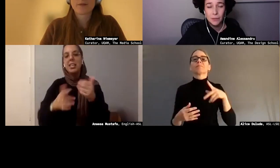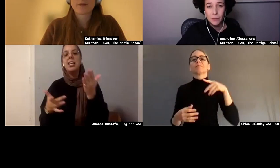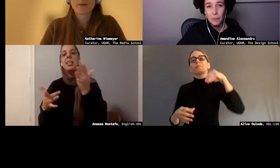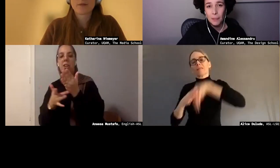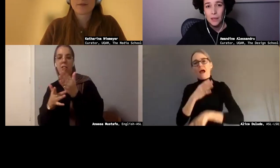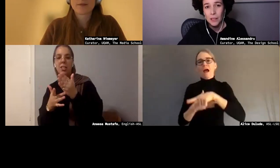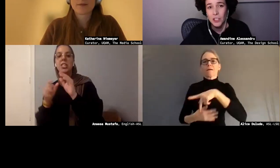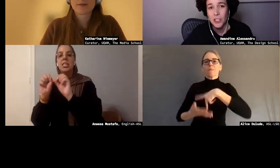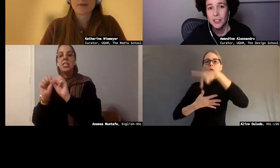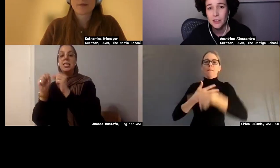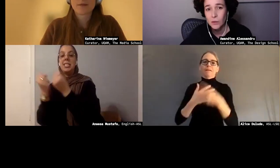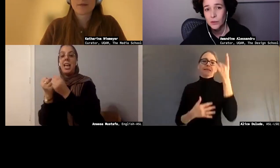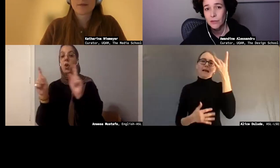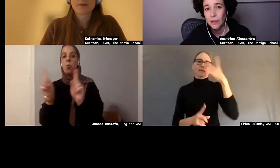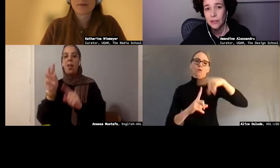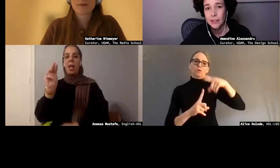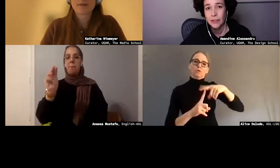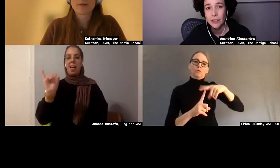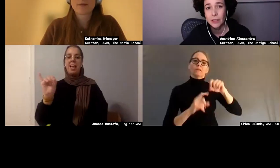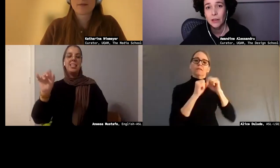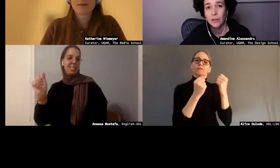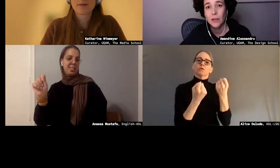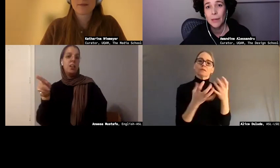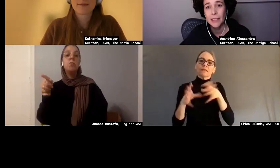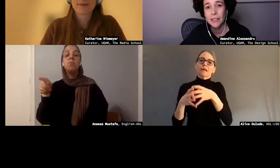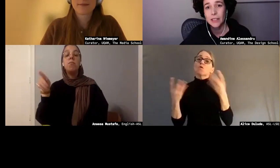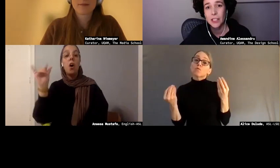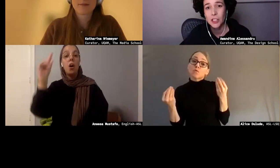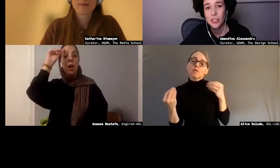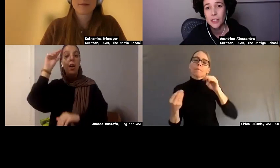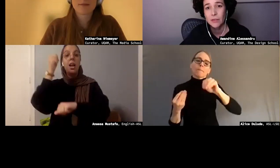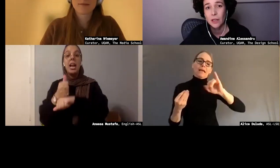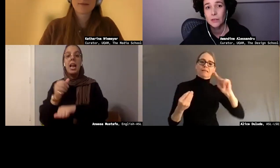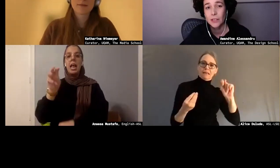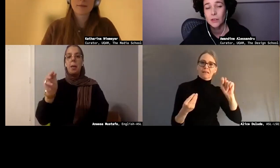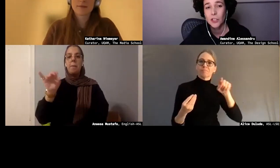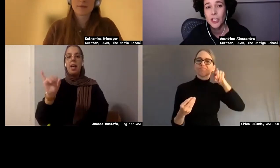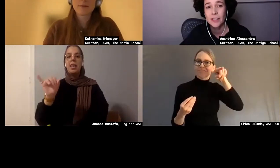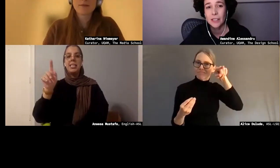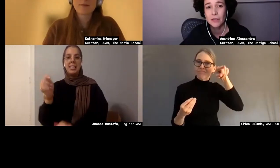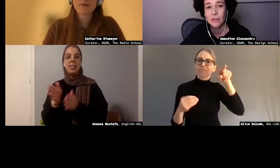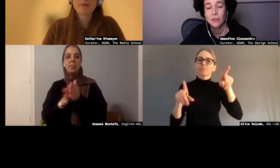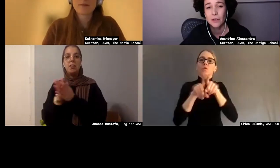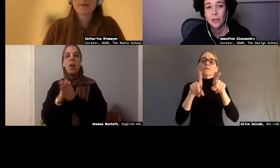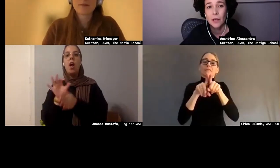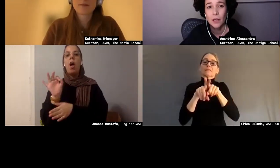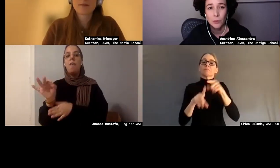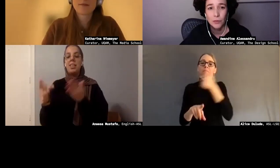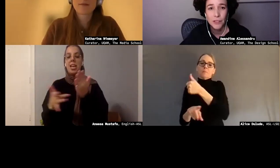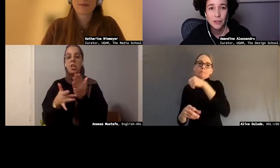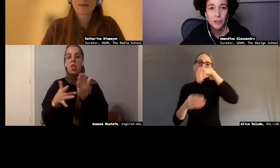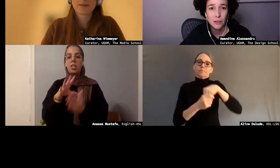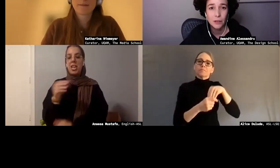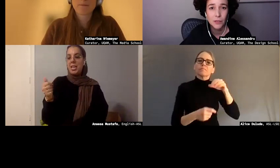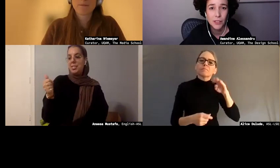MIT. She is also the founding director of the MIT Initiative on Technology and Self.